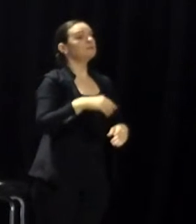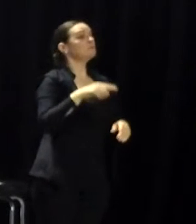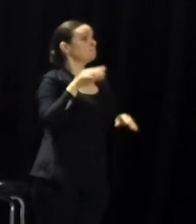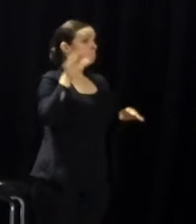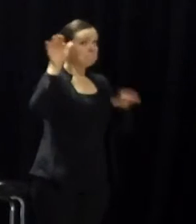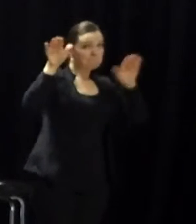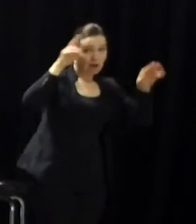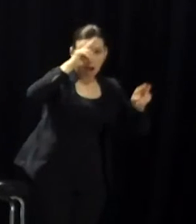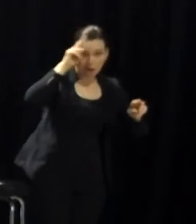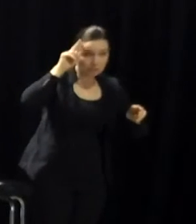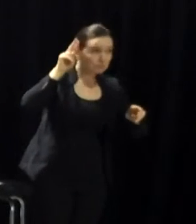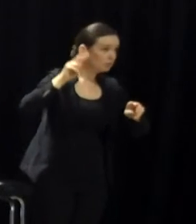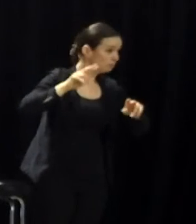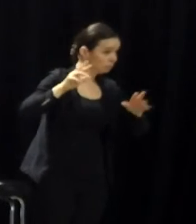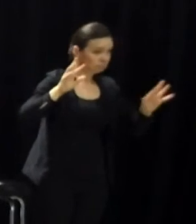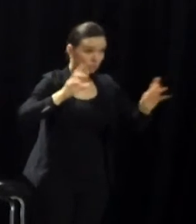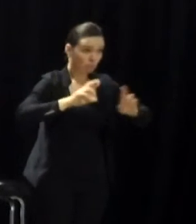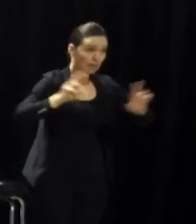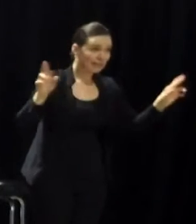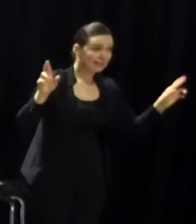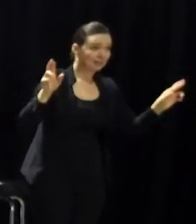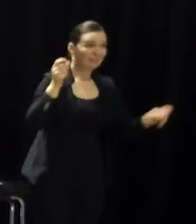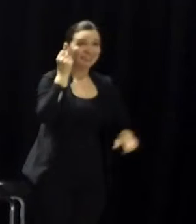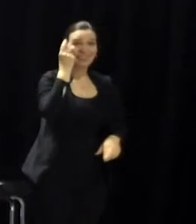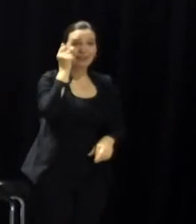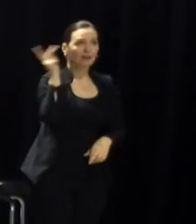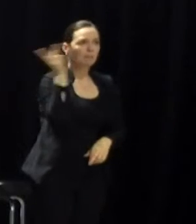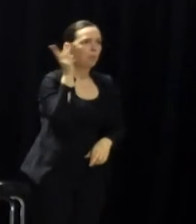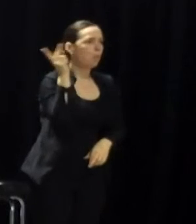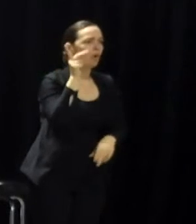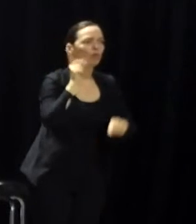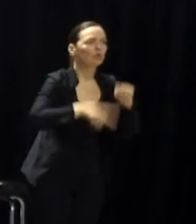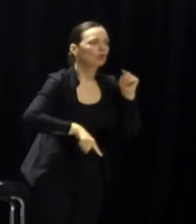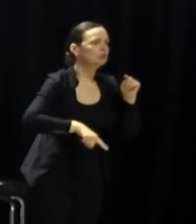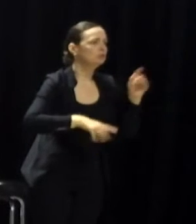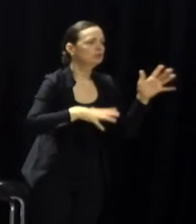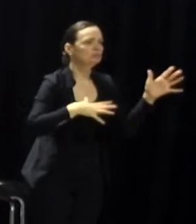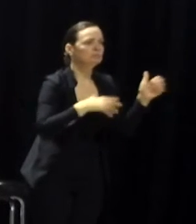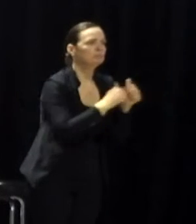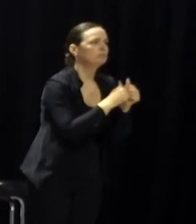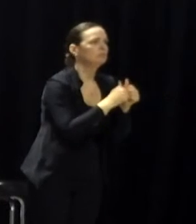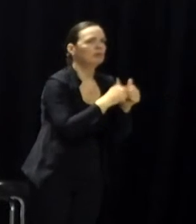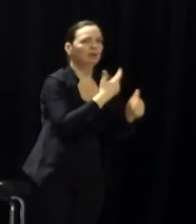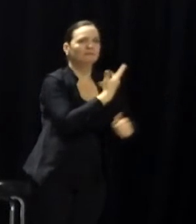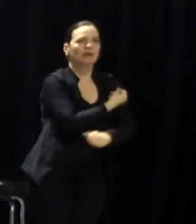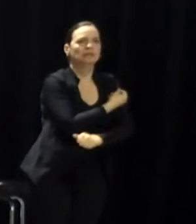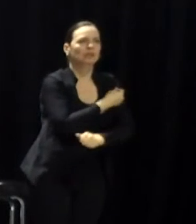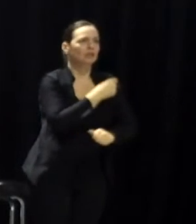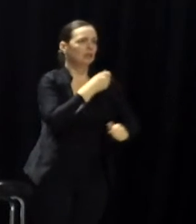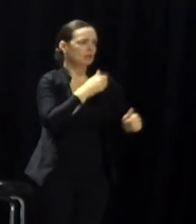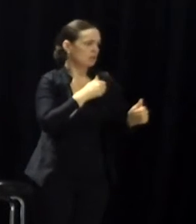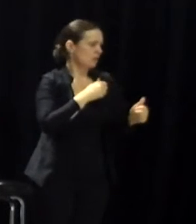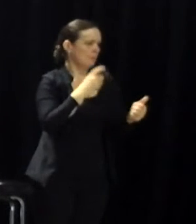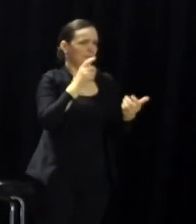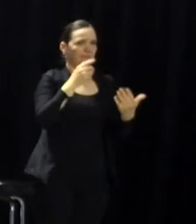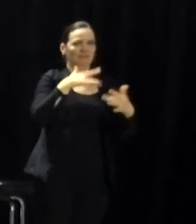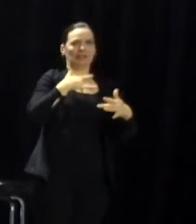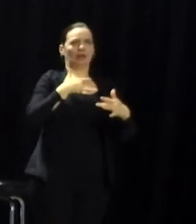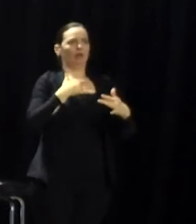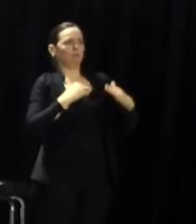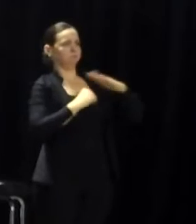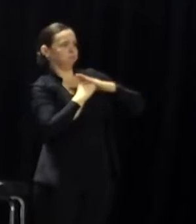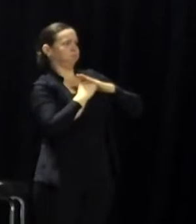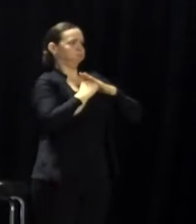couldn't keep up with the rate that people wanted to see. We said, redirect your vaccine to us, and we'll start doing that for